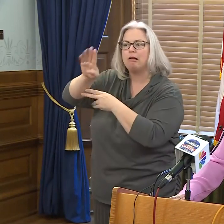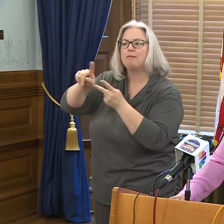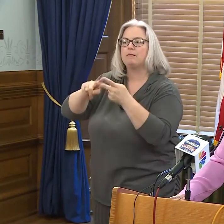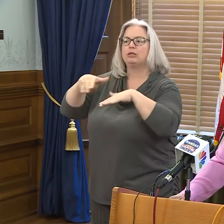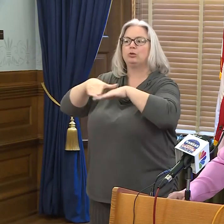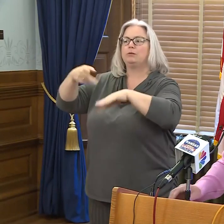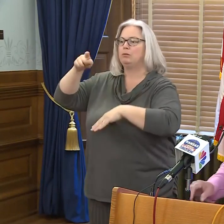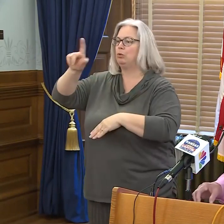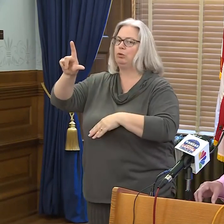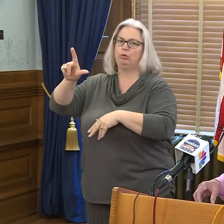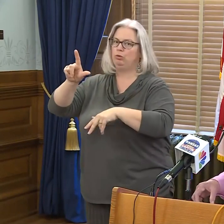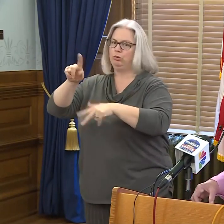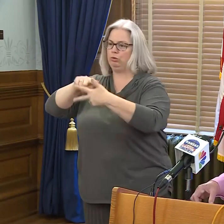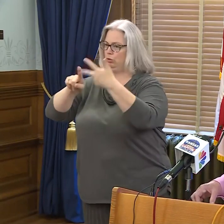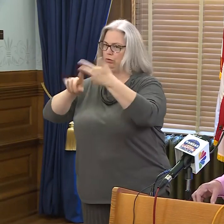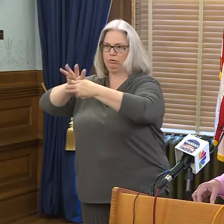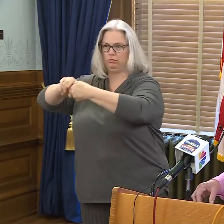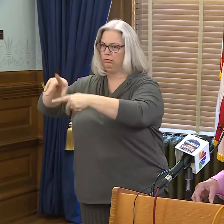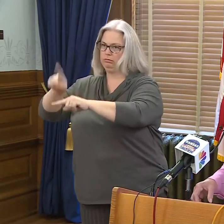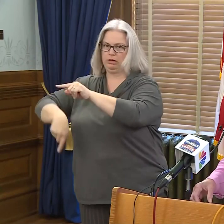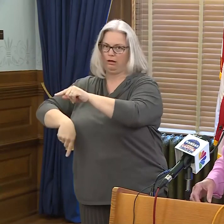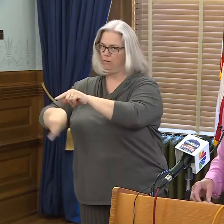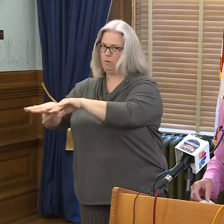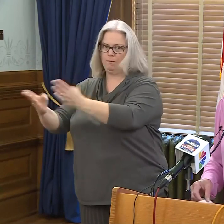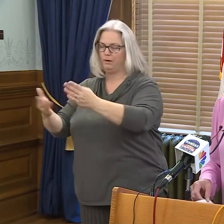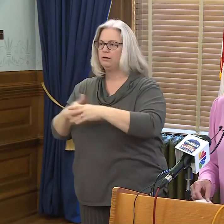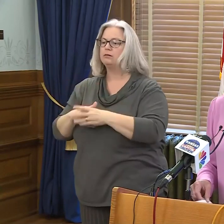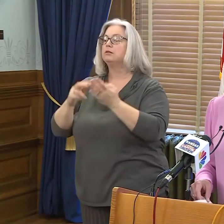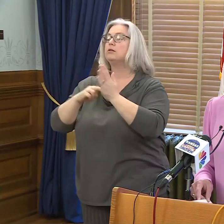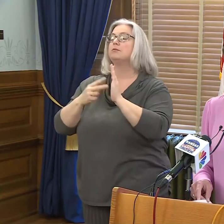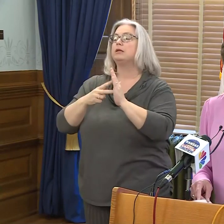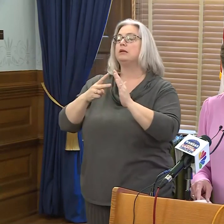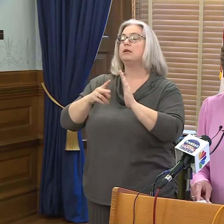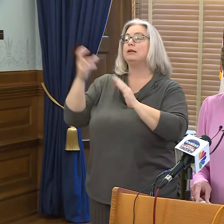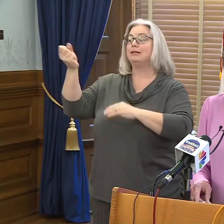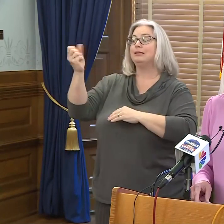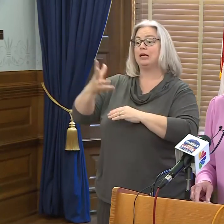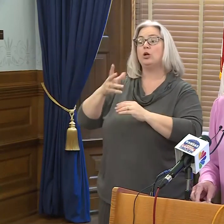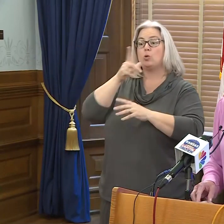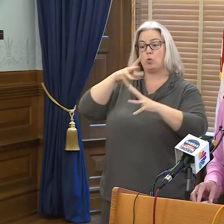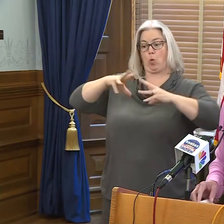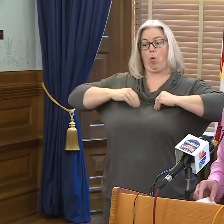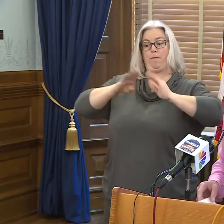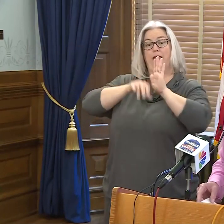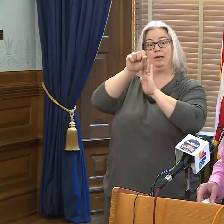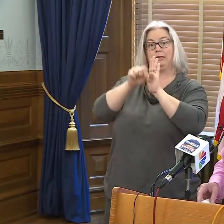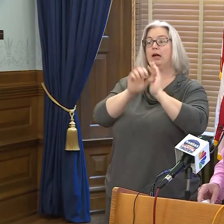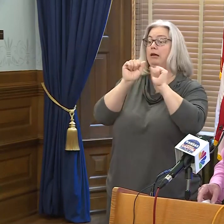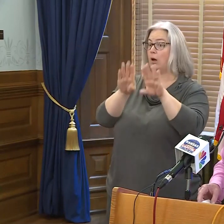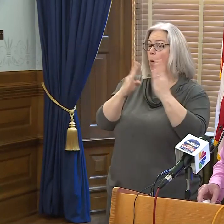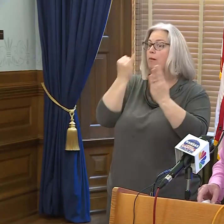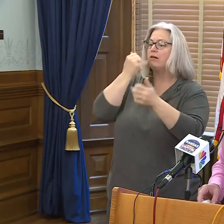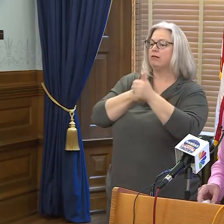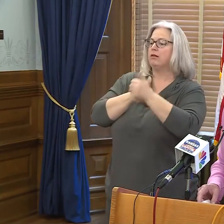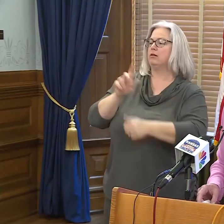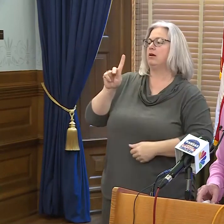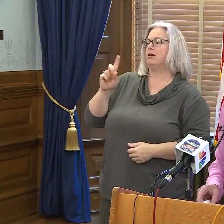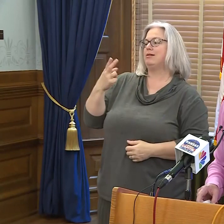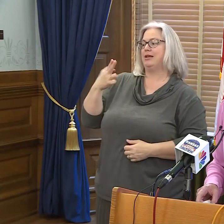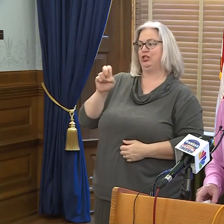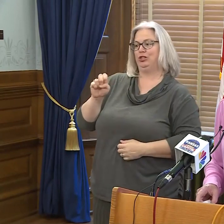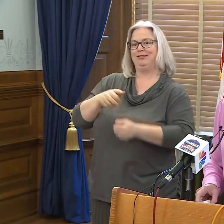swimming pools. That means state-owned casinos may open if they comply with